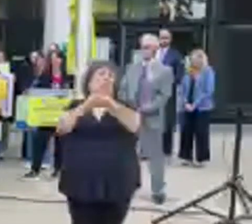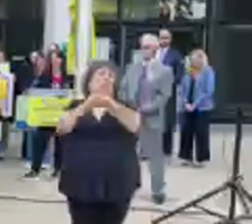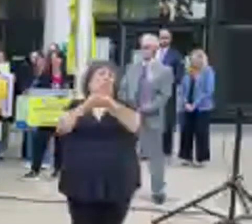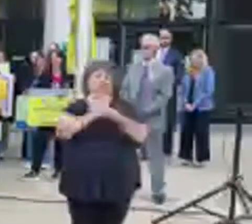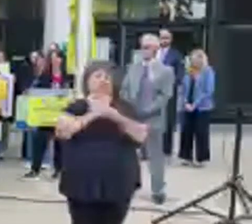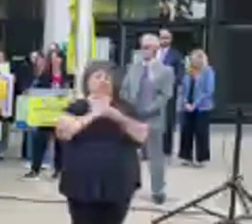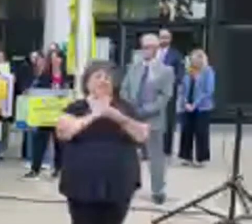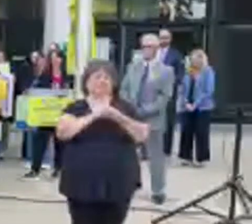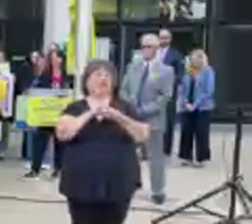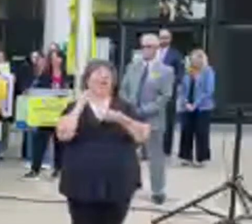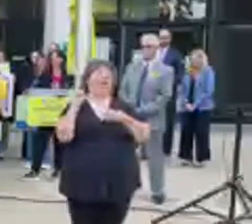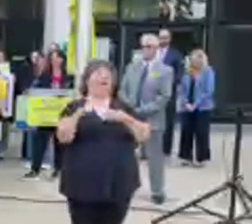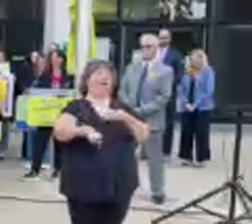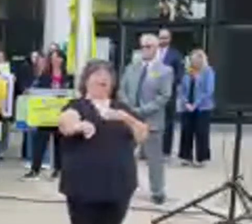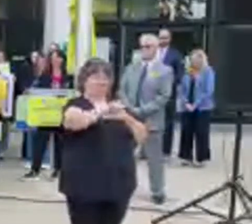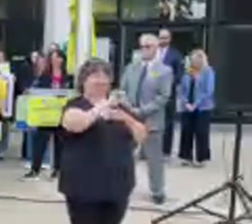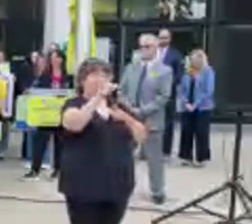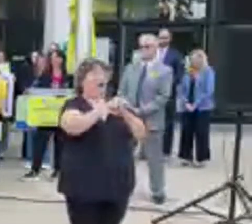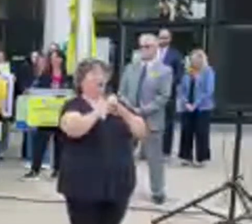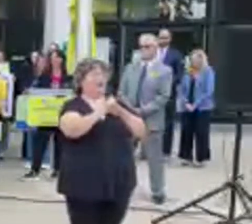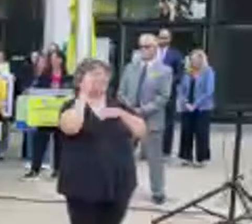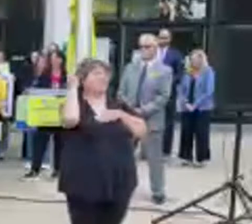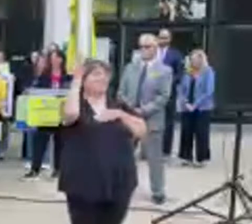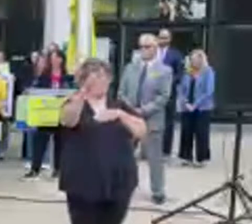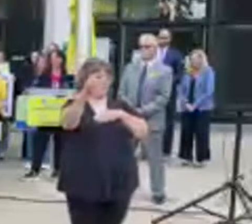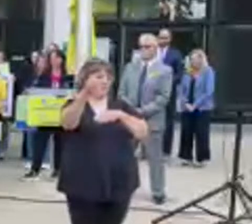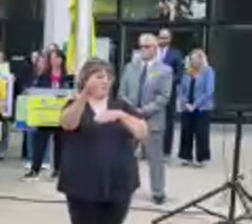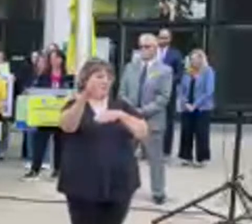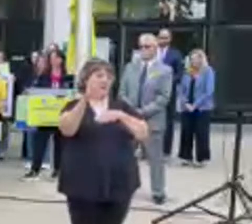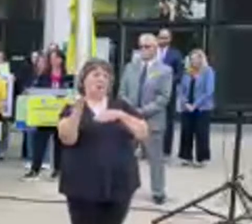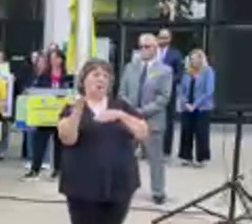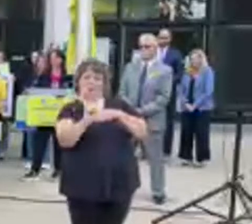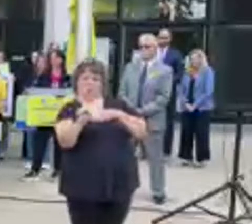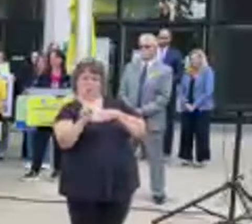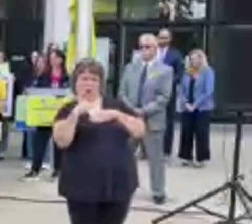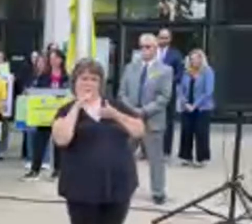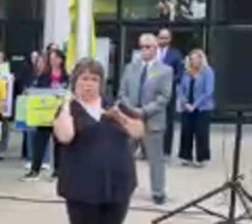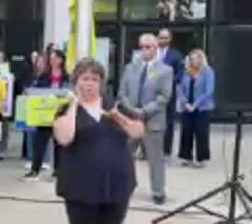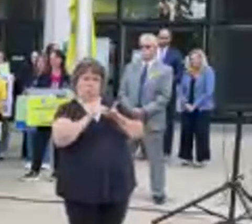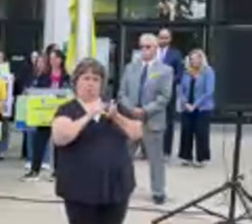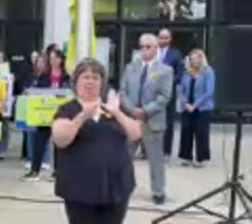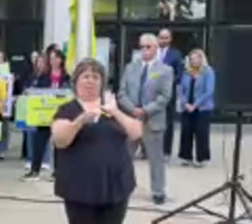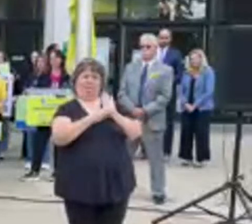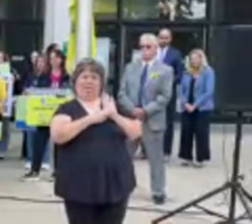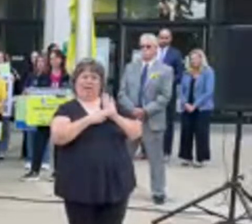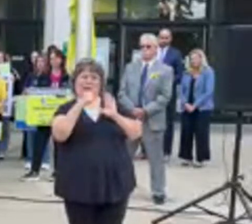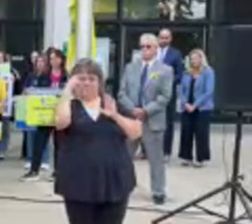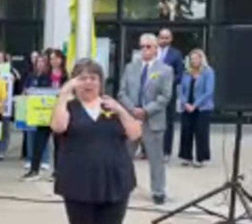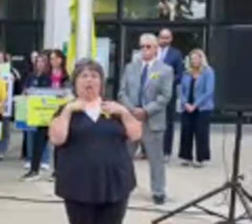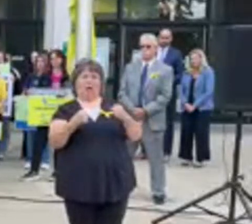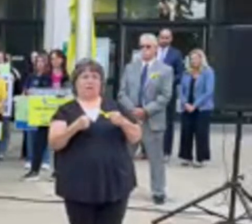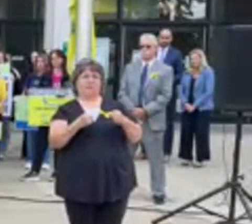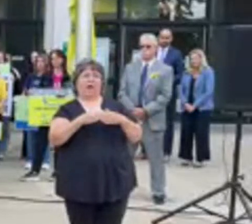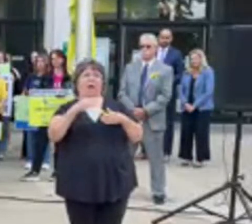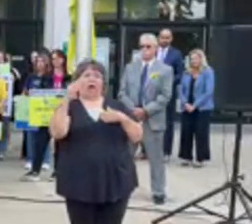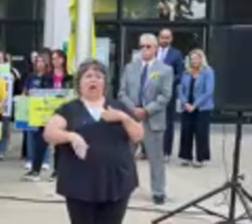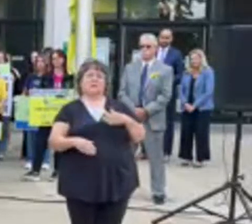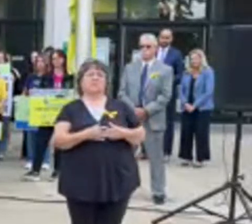them, because they will lead the future of where reducing the stigma around mental health